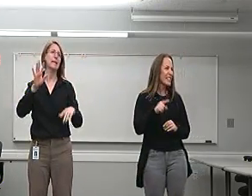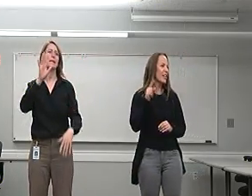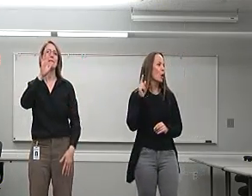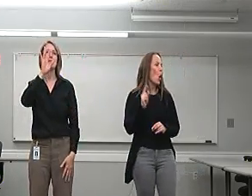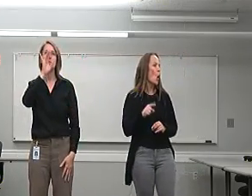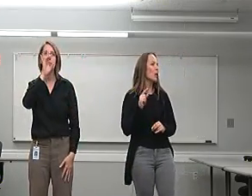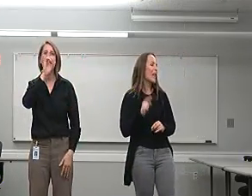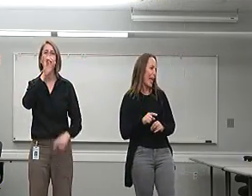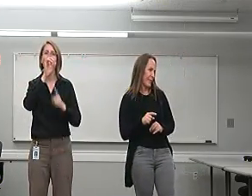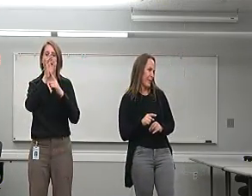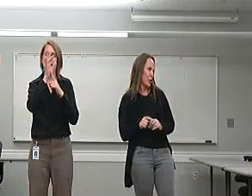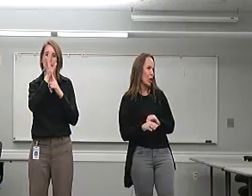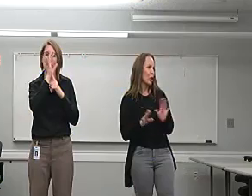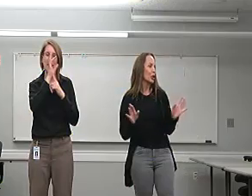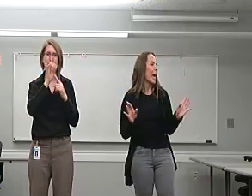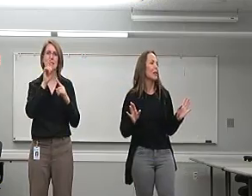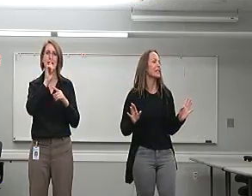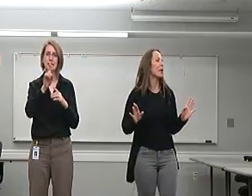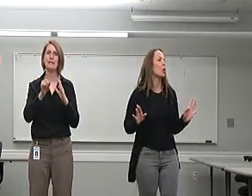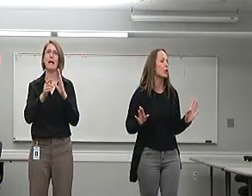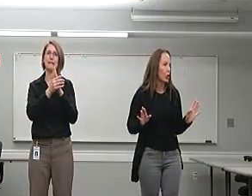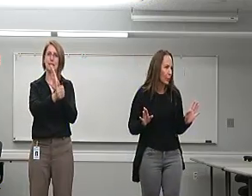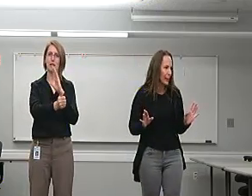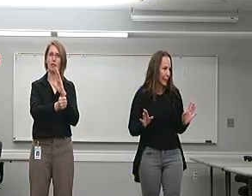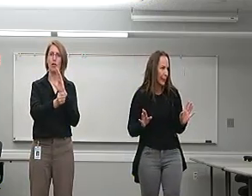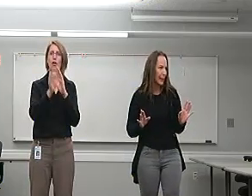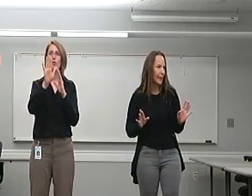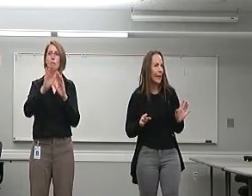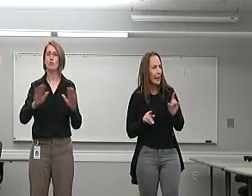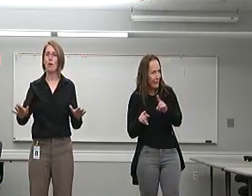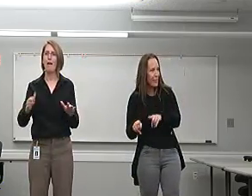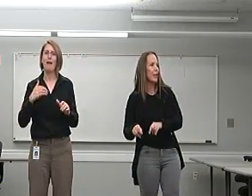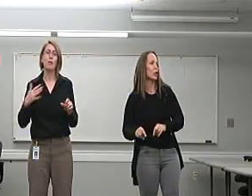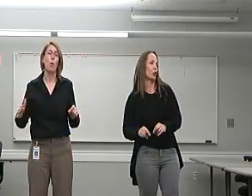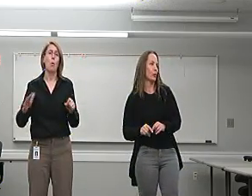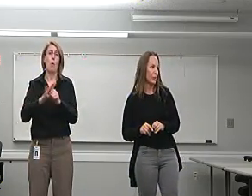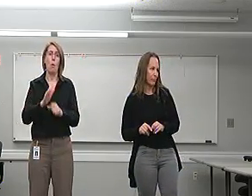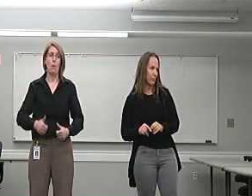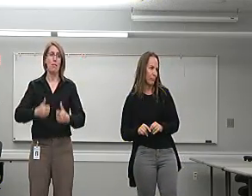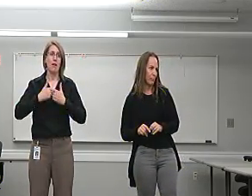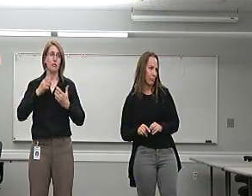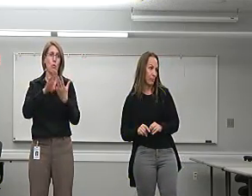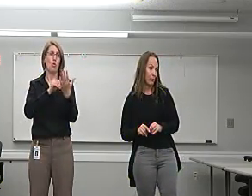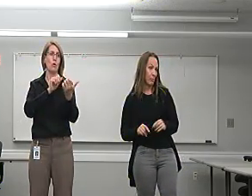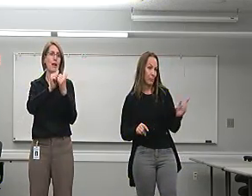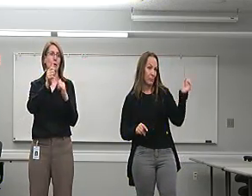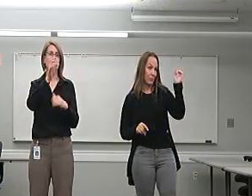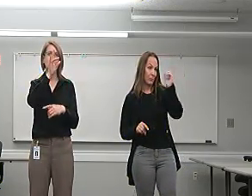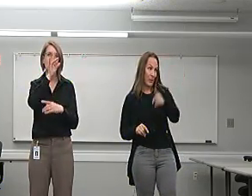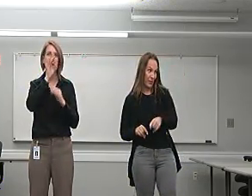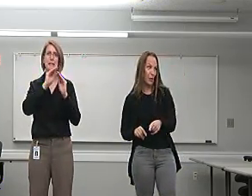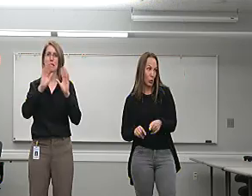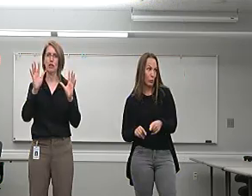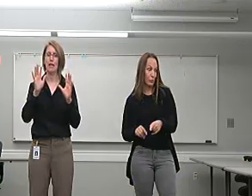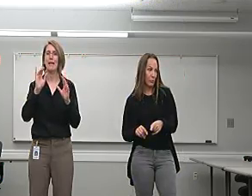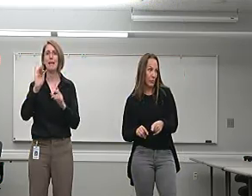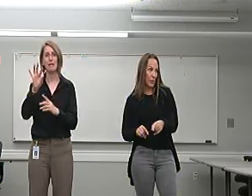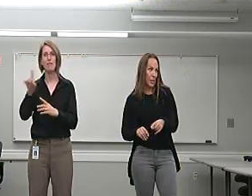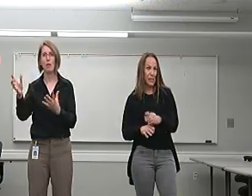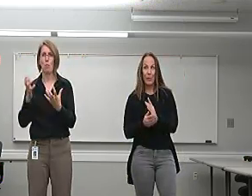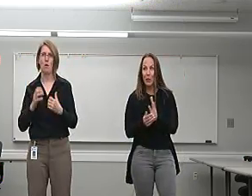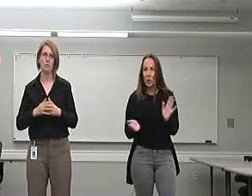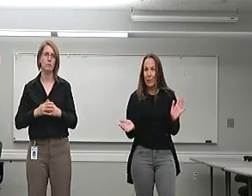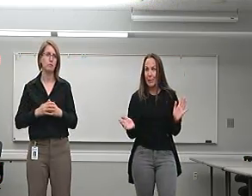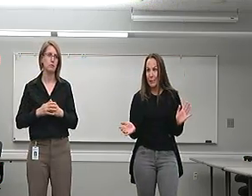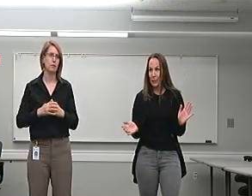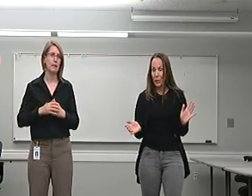life to learn how to say words correctly, if they choose. If they choose. Speech is a skill.